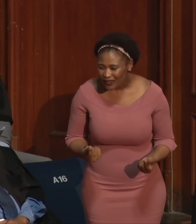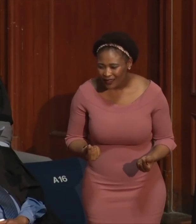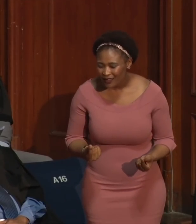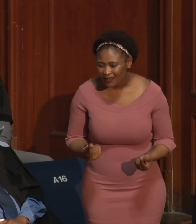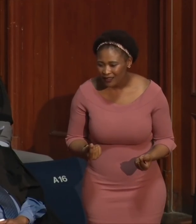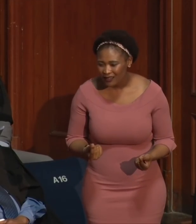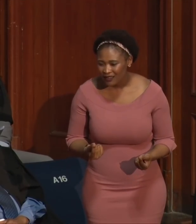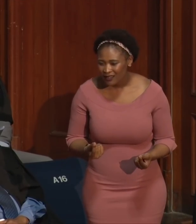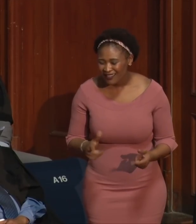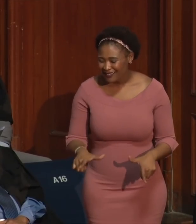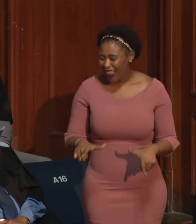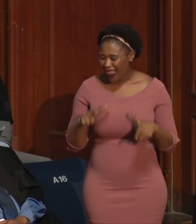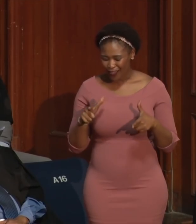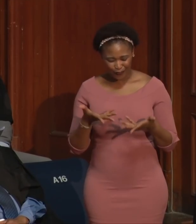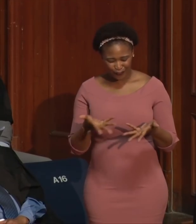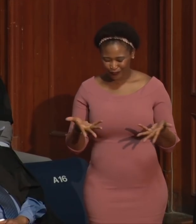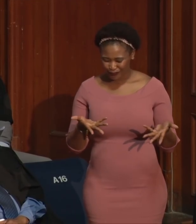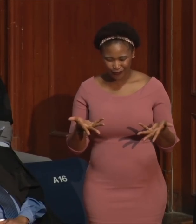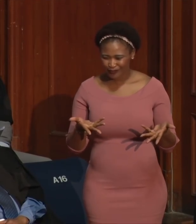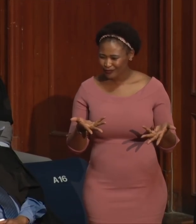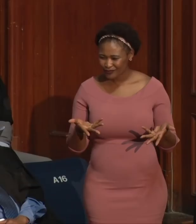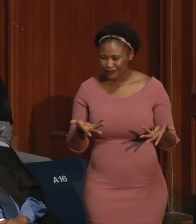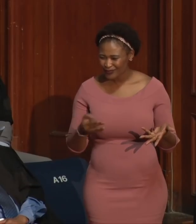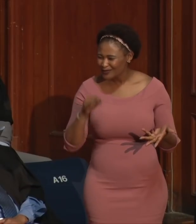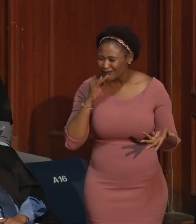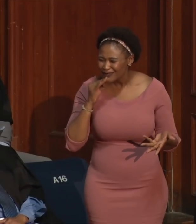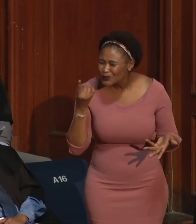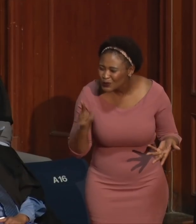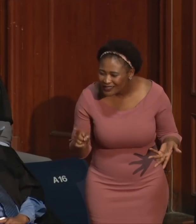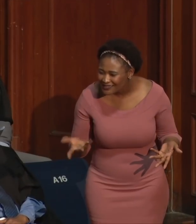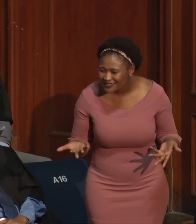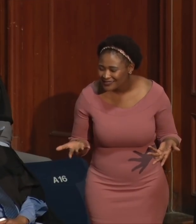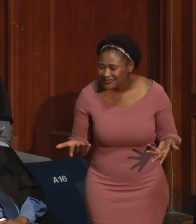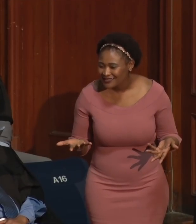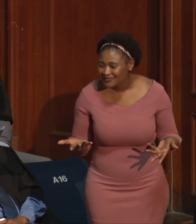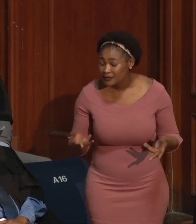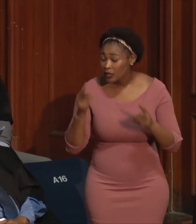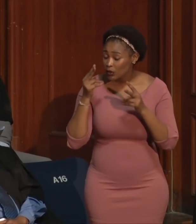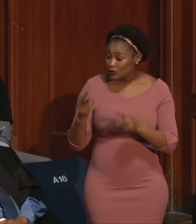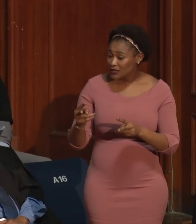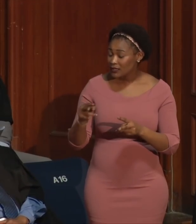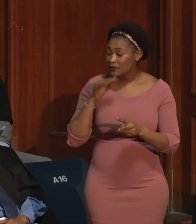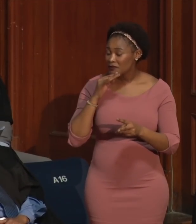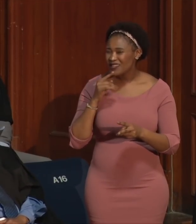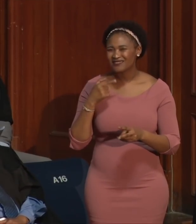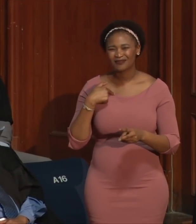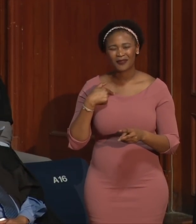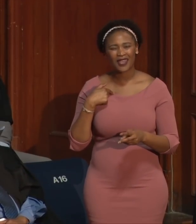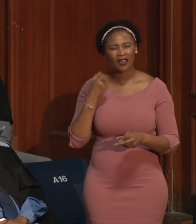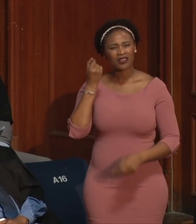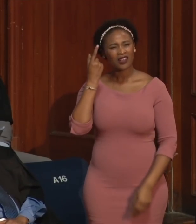And what is this life thing really, really about? You see, it just wasn't adding up to me